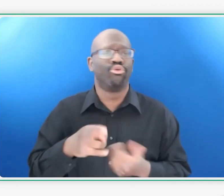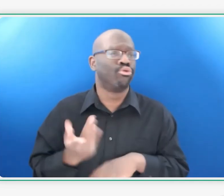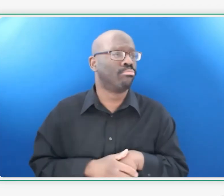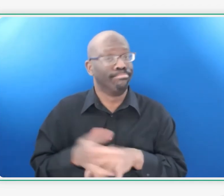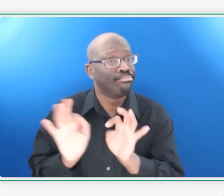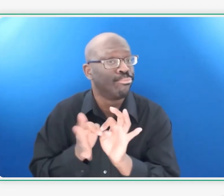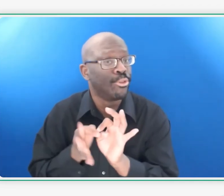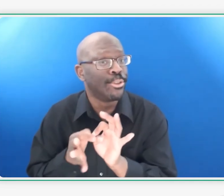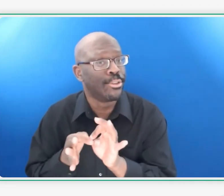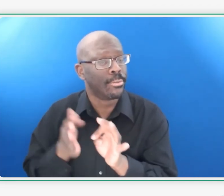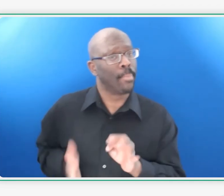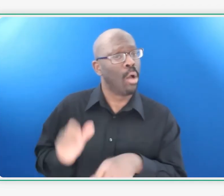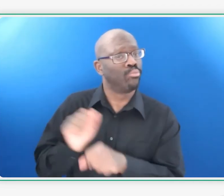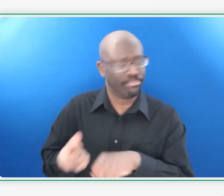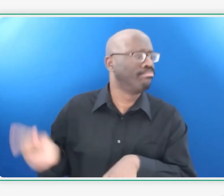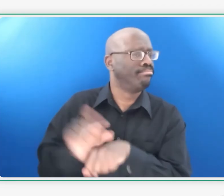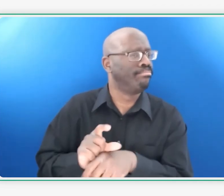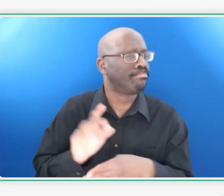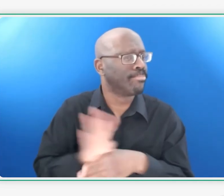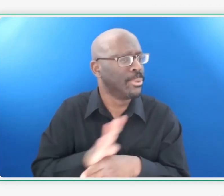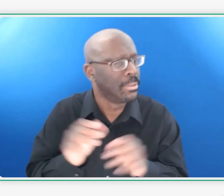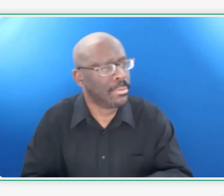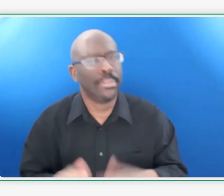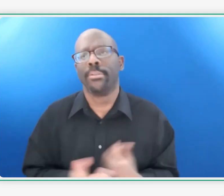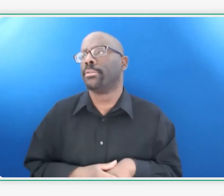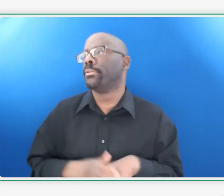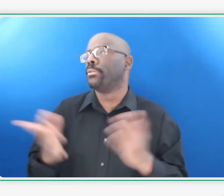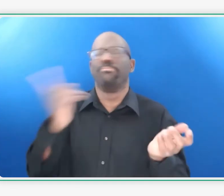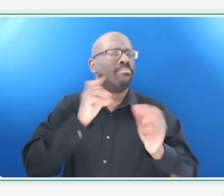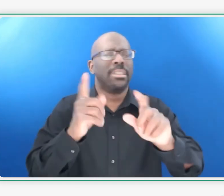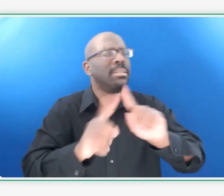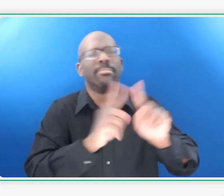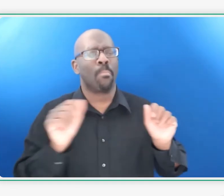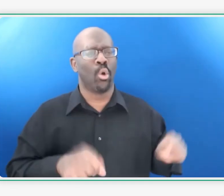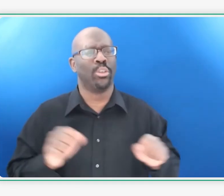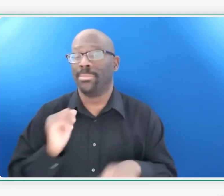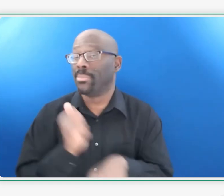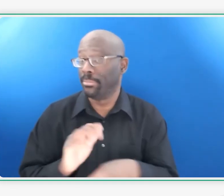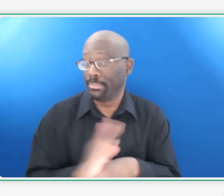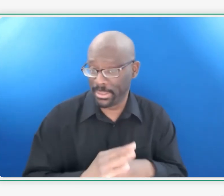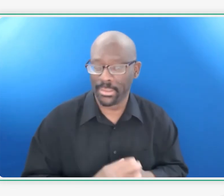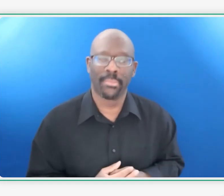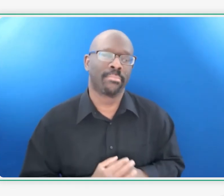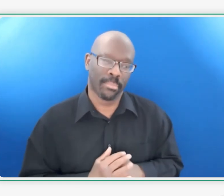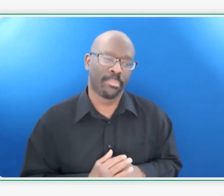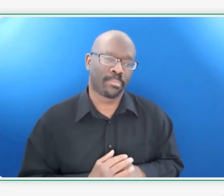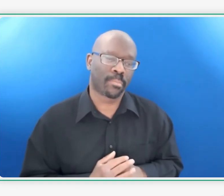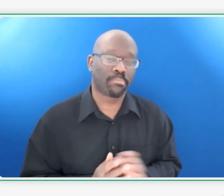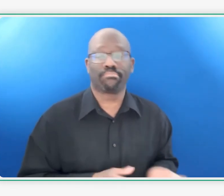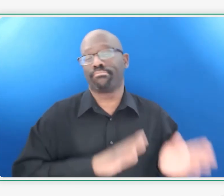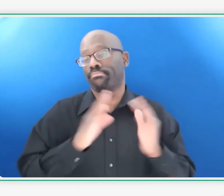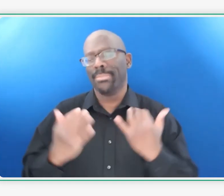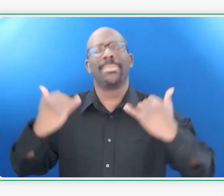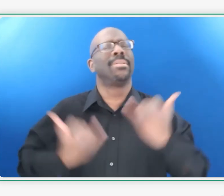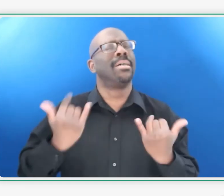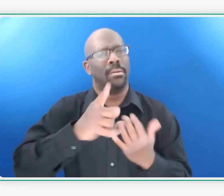Maybe you have a product that you can sell, or maybe you can offer part-time interpreting services. The possibilities are